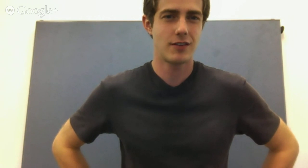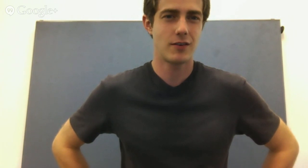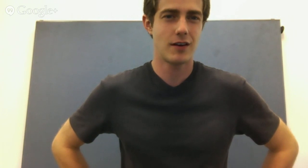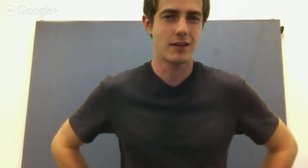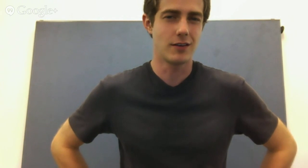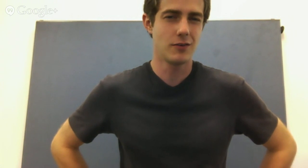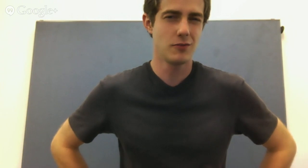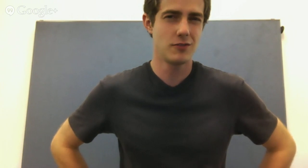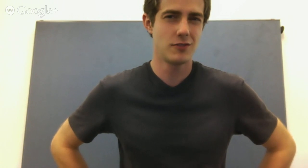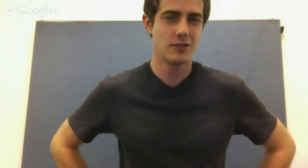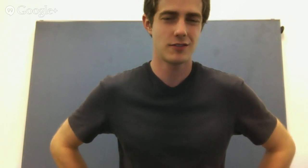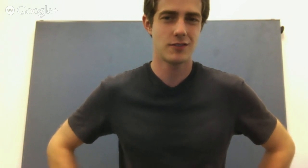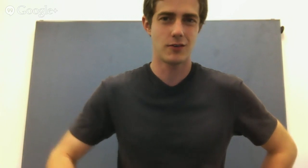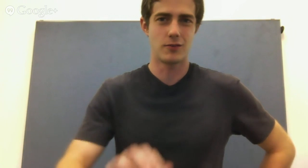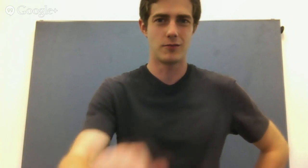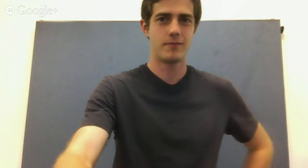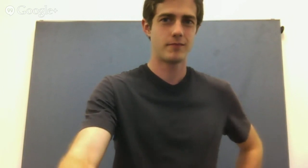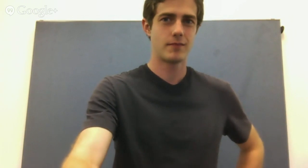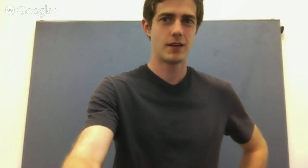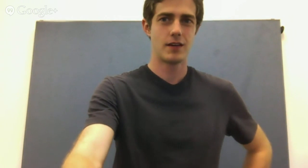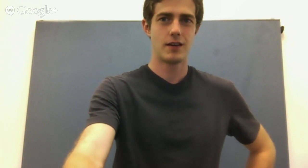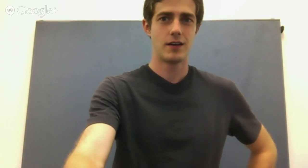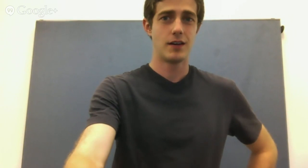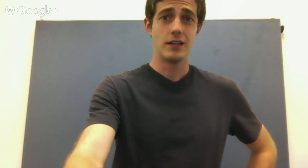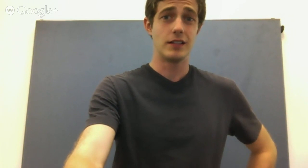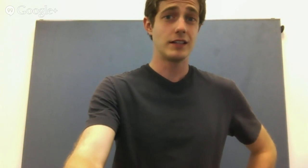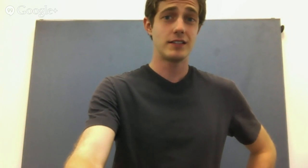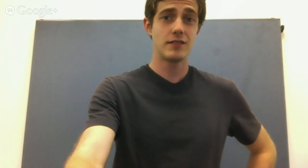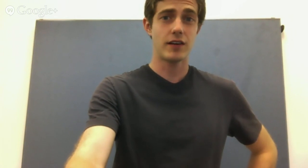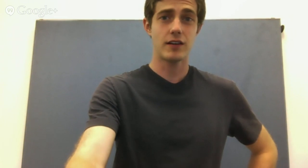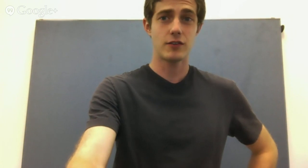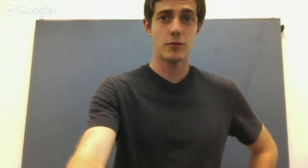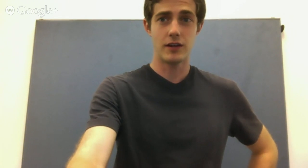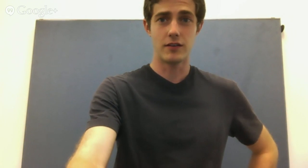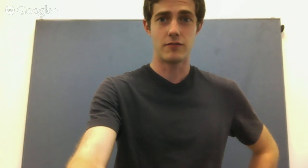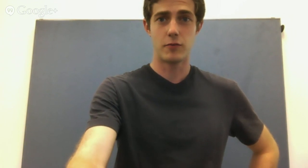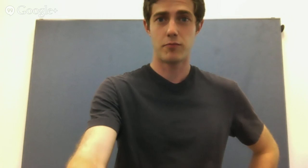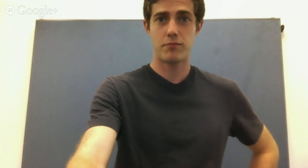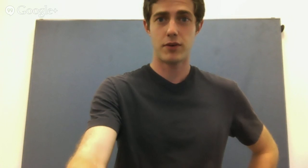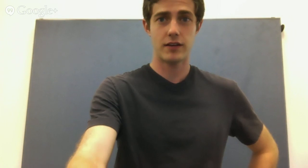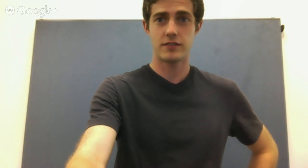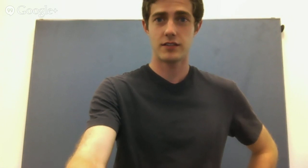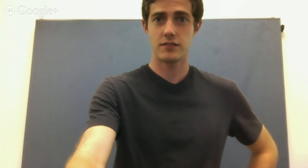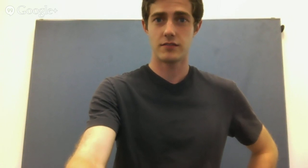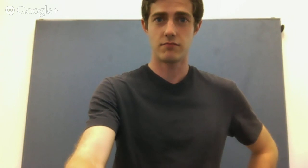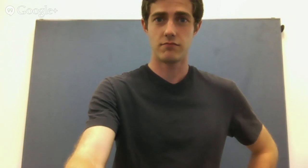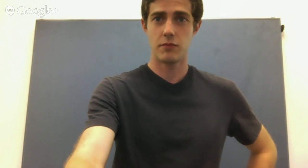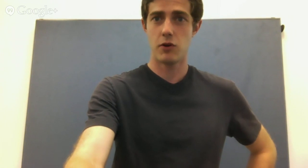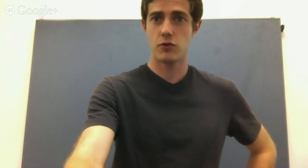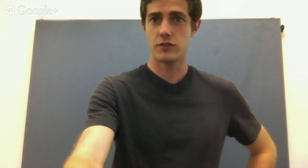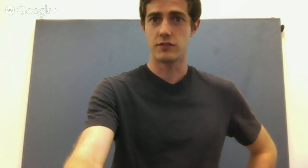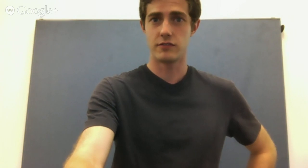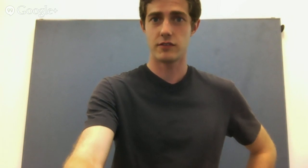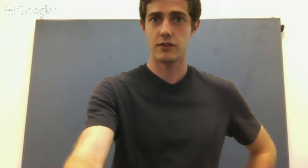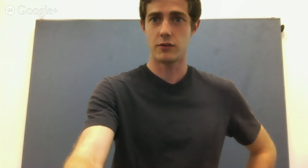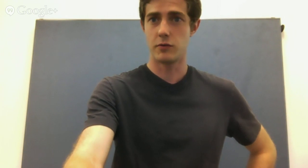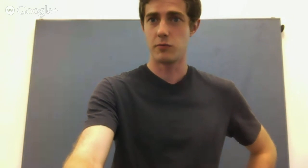they're not huge, so let's see if I get terminated for practicing emotions a little bit more.